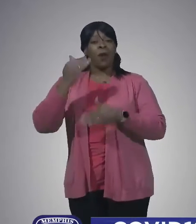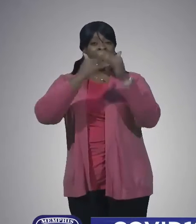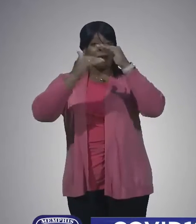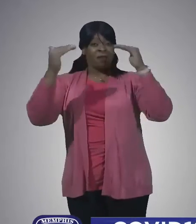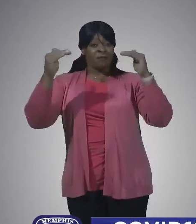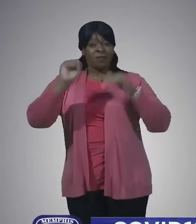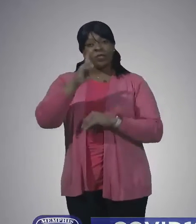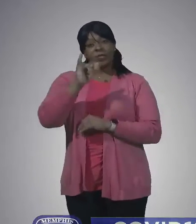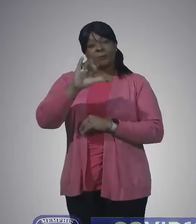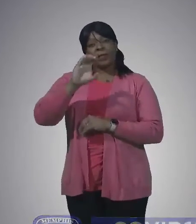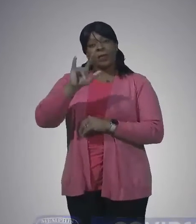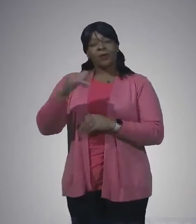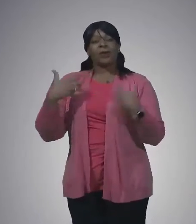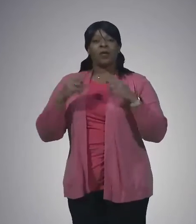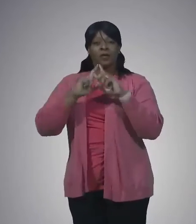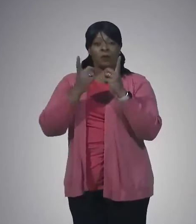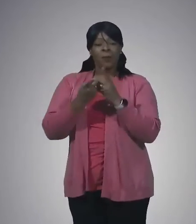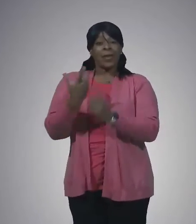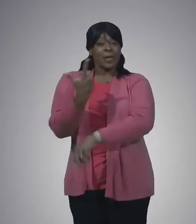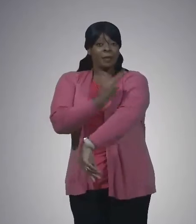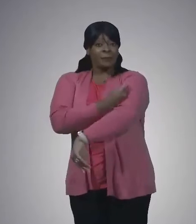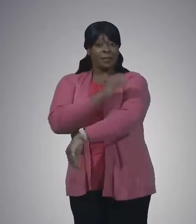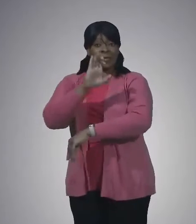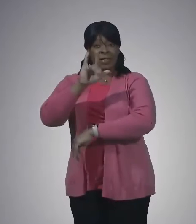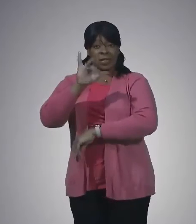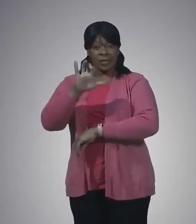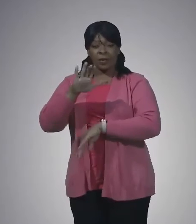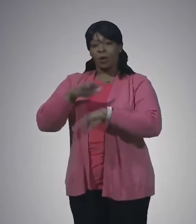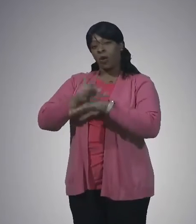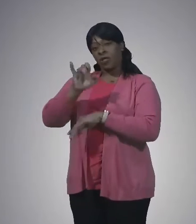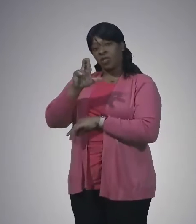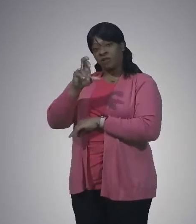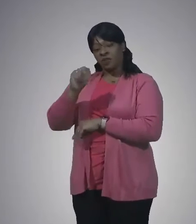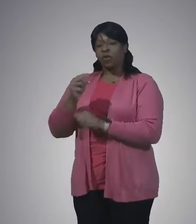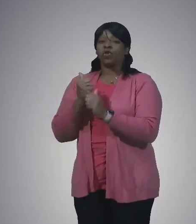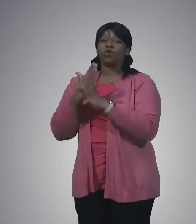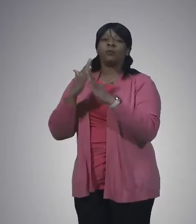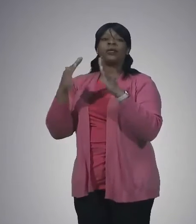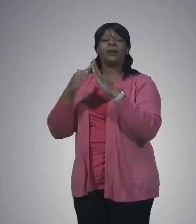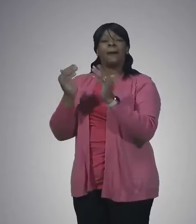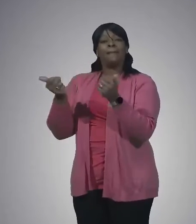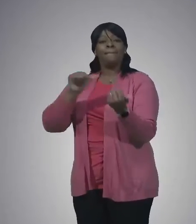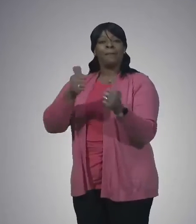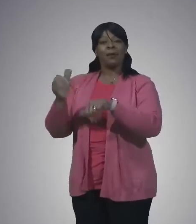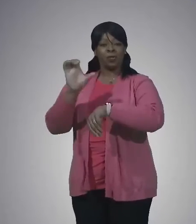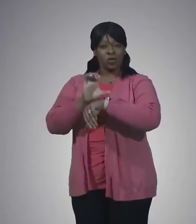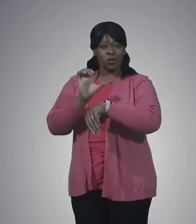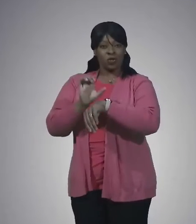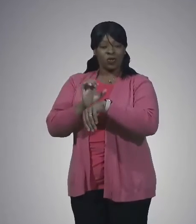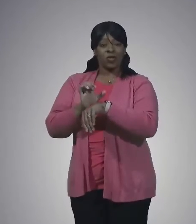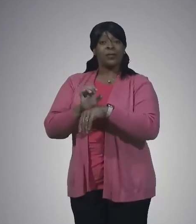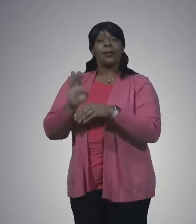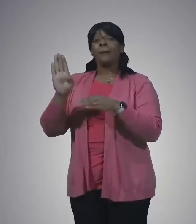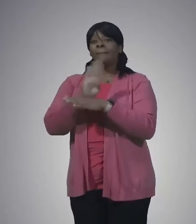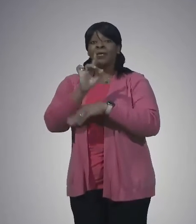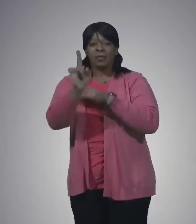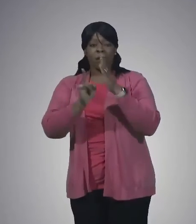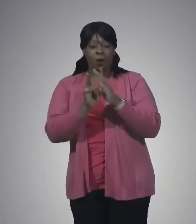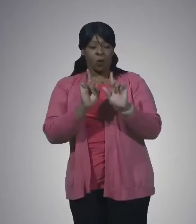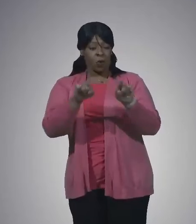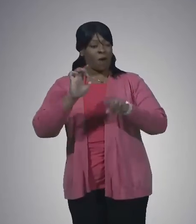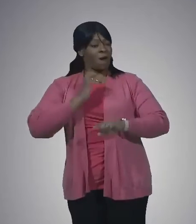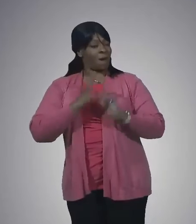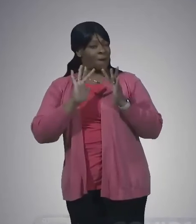Shelby County Health Department Immunization Clinic on Jefferson, and Germantown Baptist Church. For hours of operation, please visit